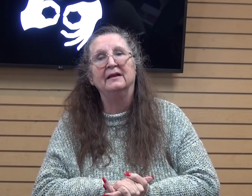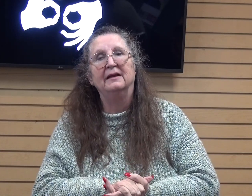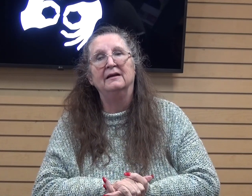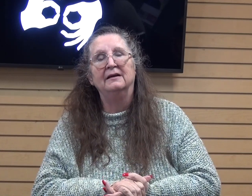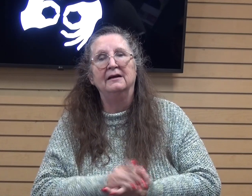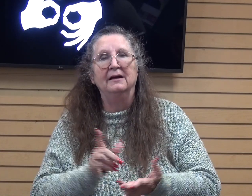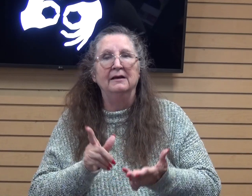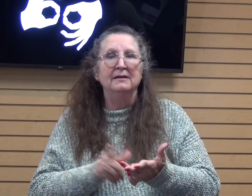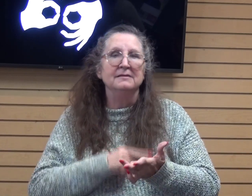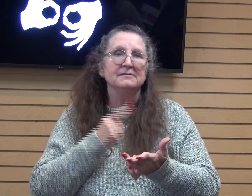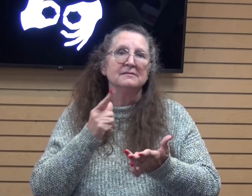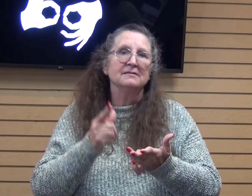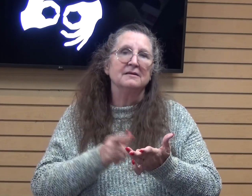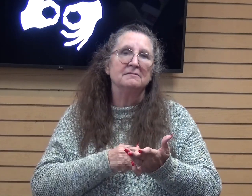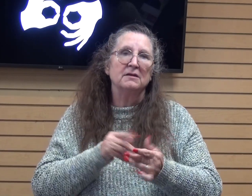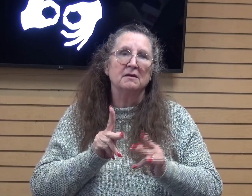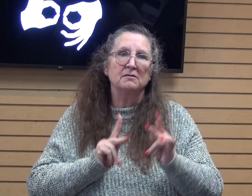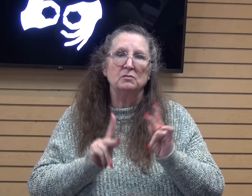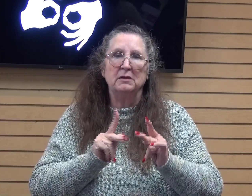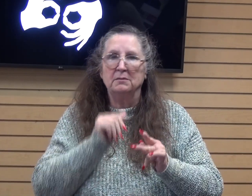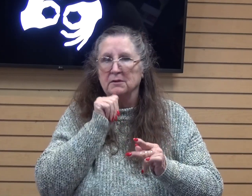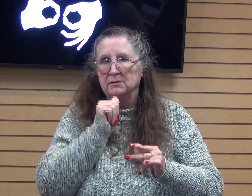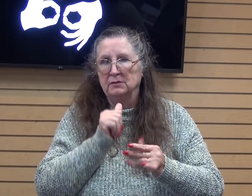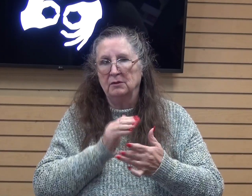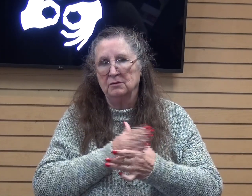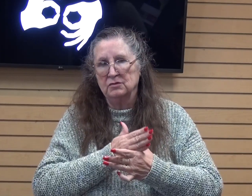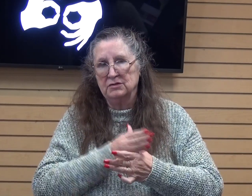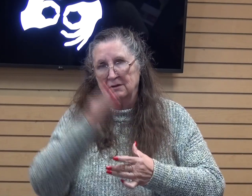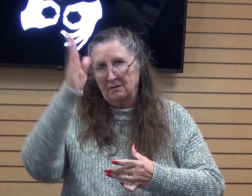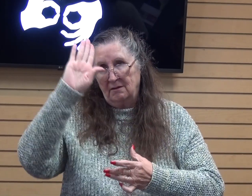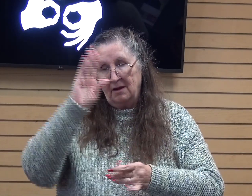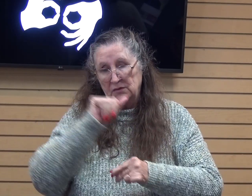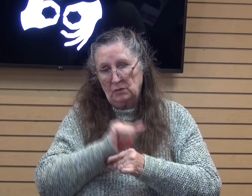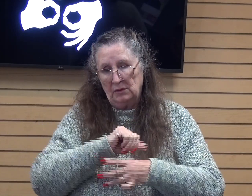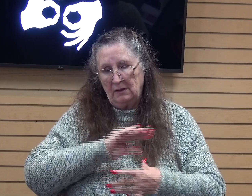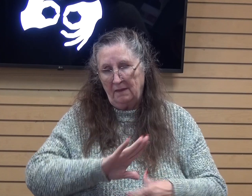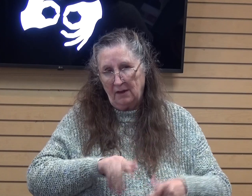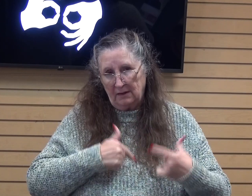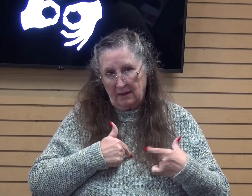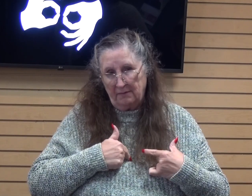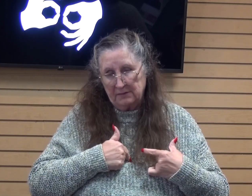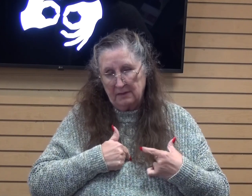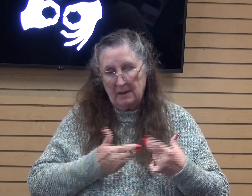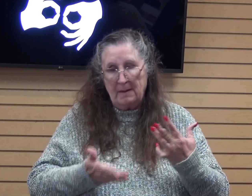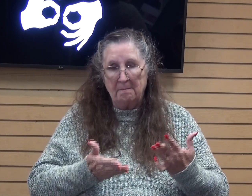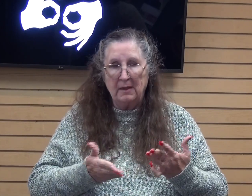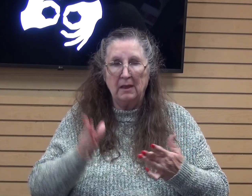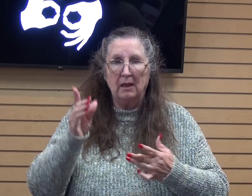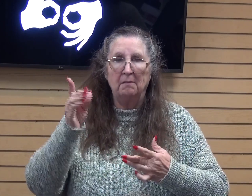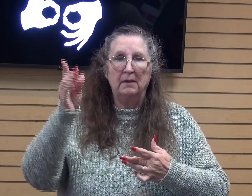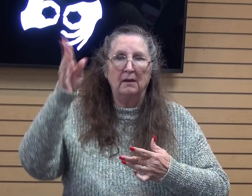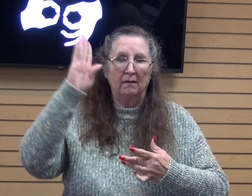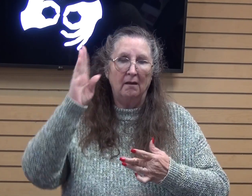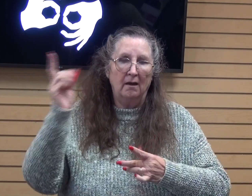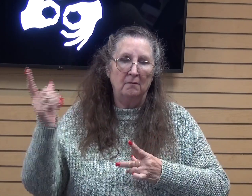people don't share the work of God in their lives. And maybe God has put someone in your path because they really need to be fed the